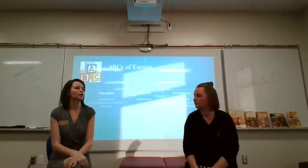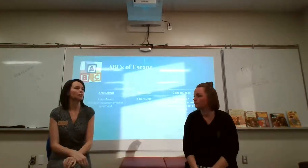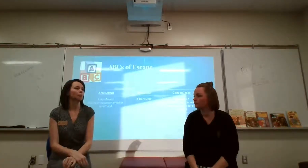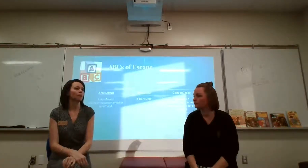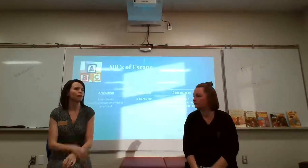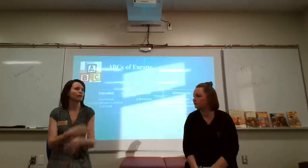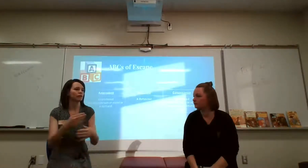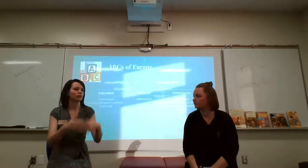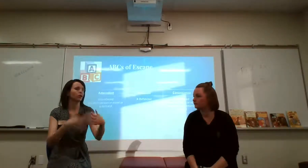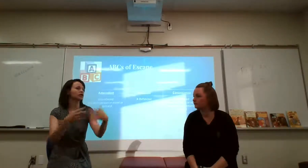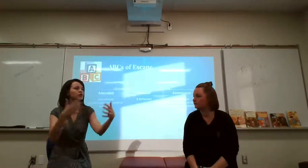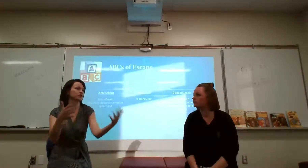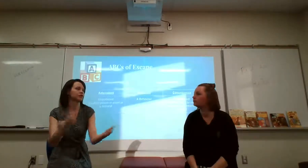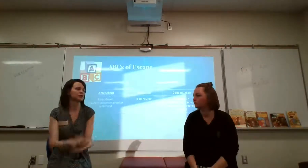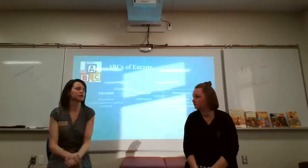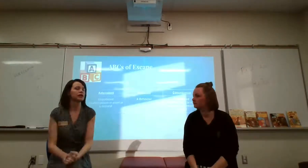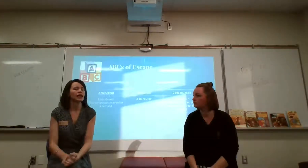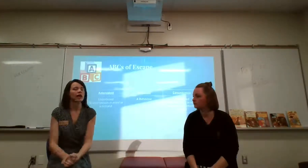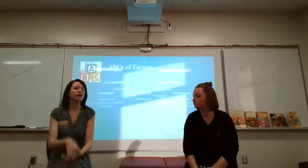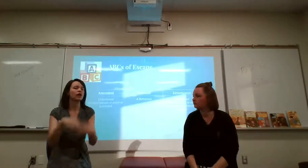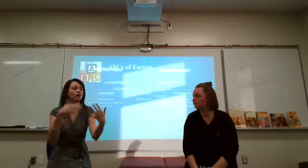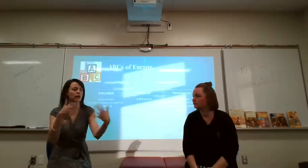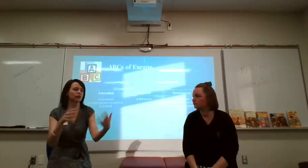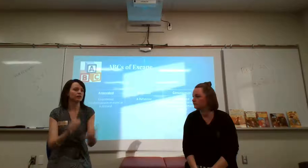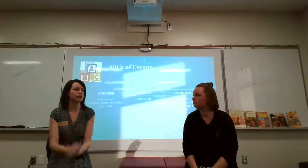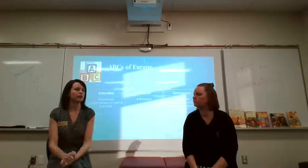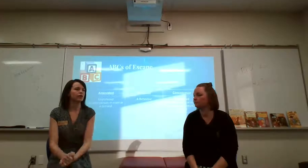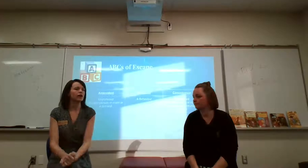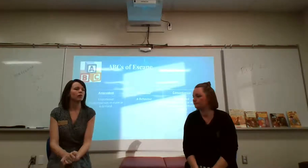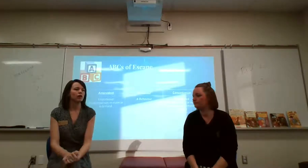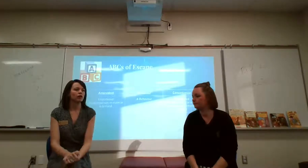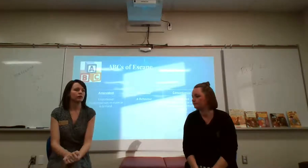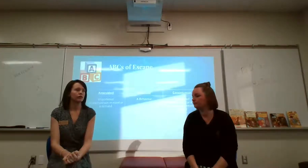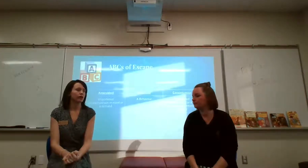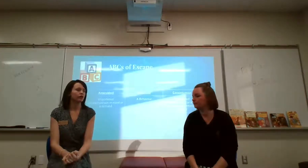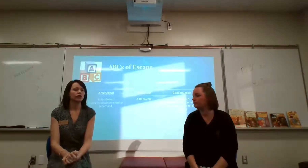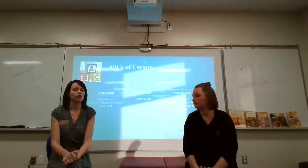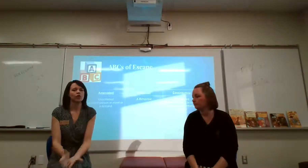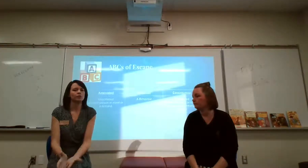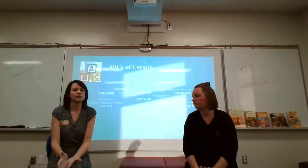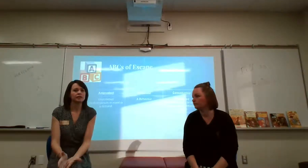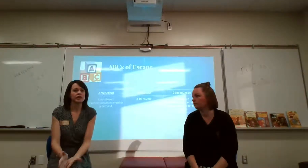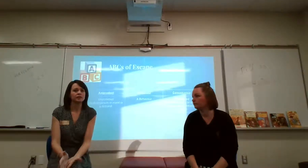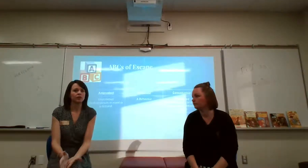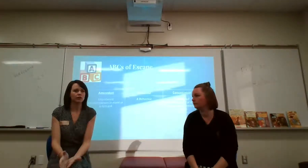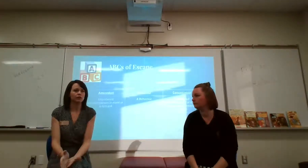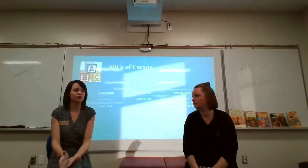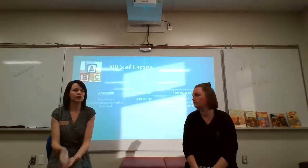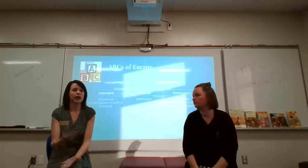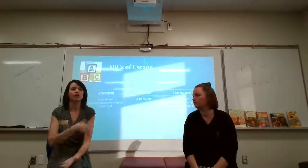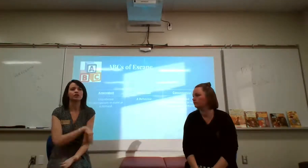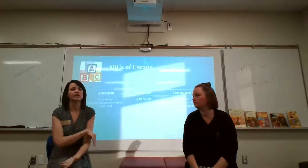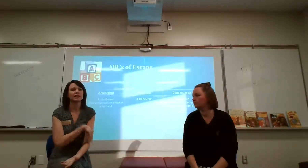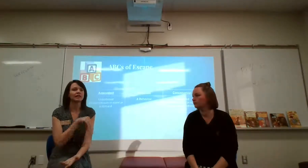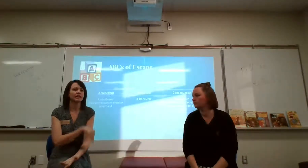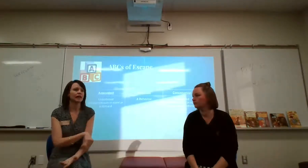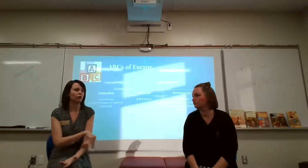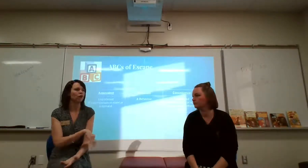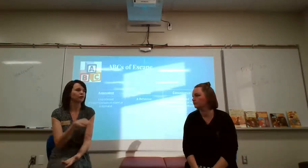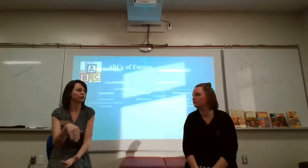5 questions first, and then I'll allow the escape. Well, then you're not going to be successful if the student actually needed it at 1 or 2